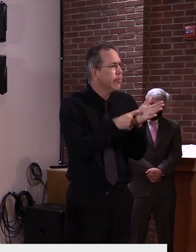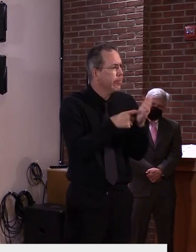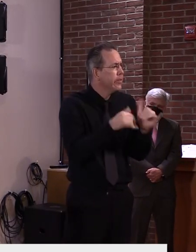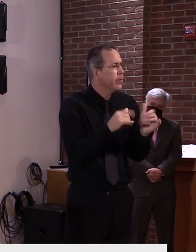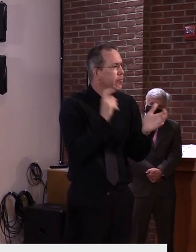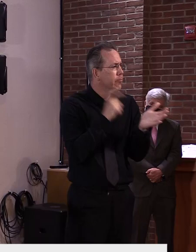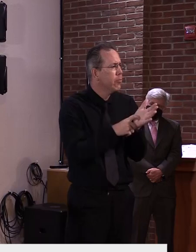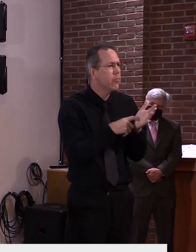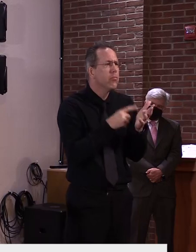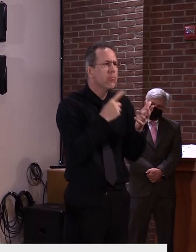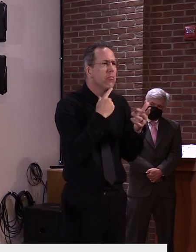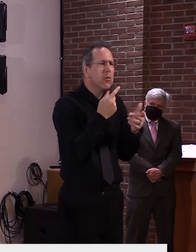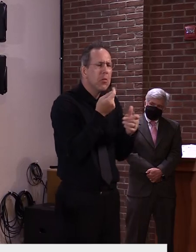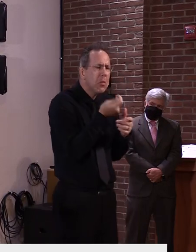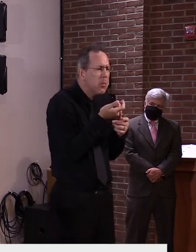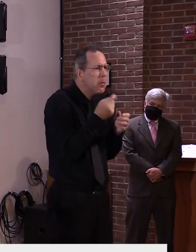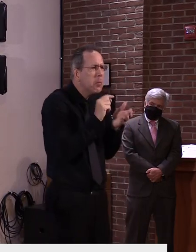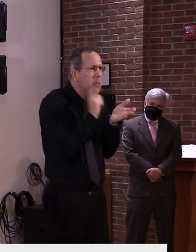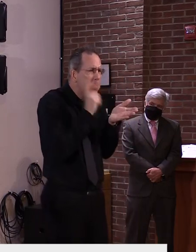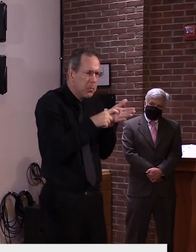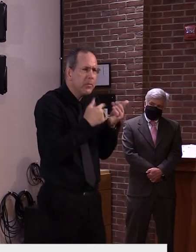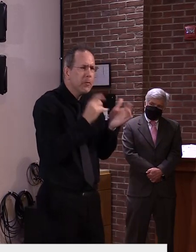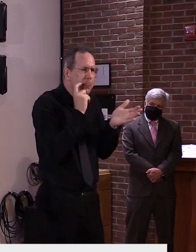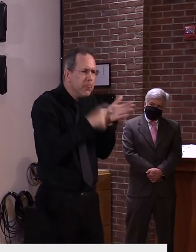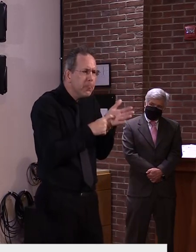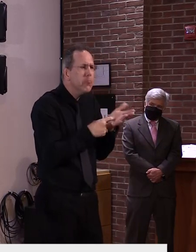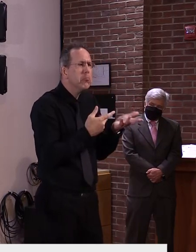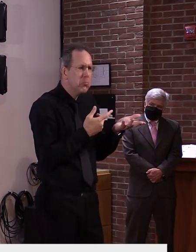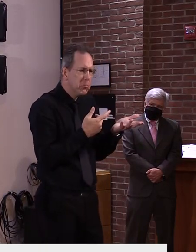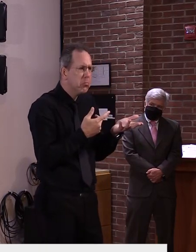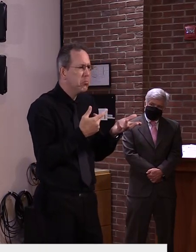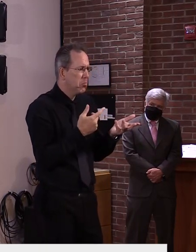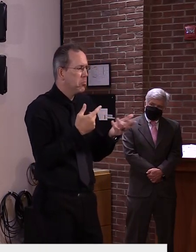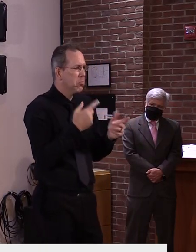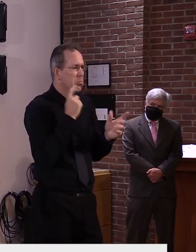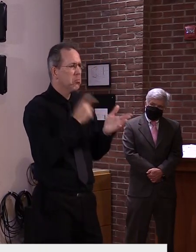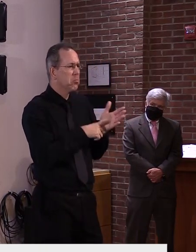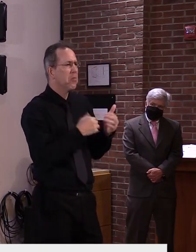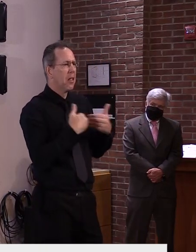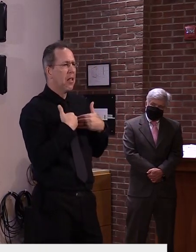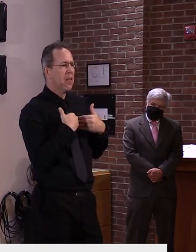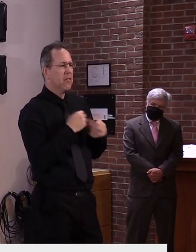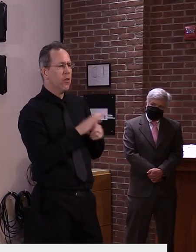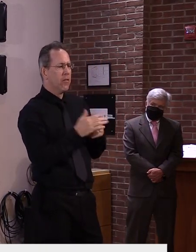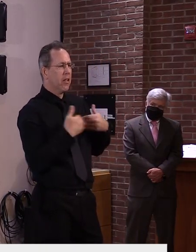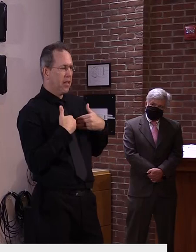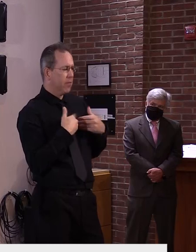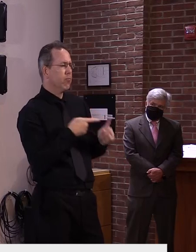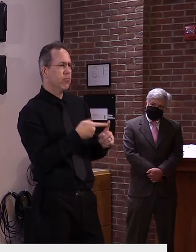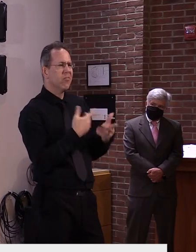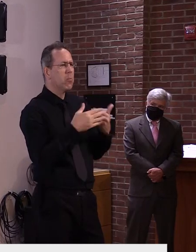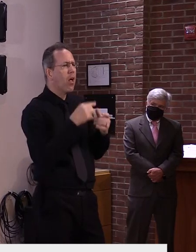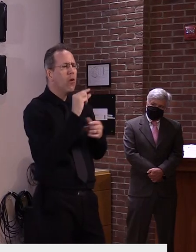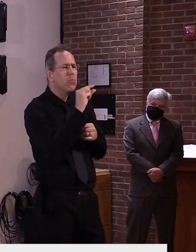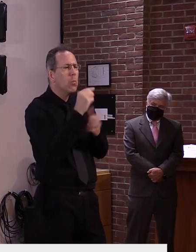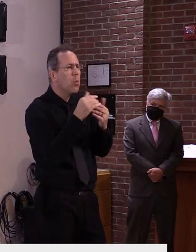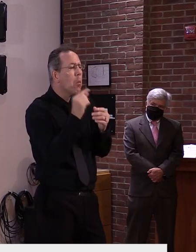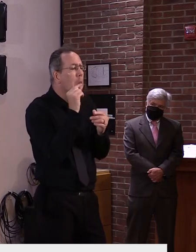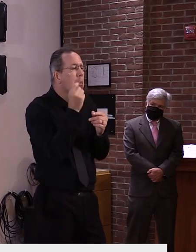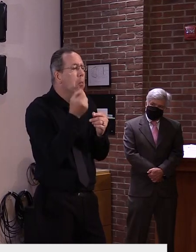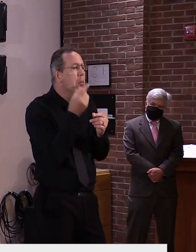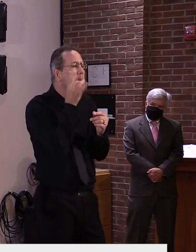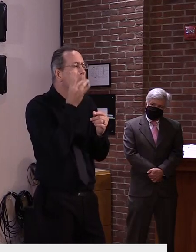is being tested, that PCR test should find it. But that doesn't say how well the test does